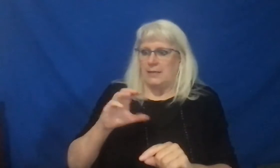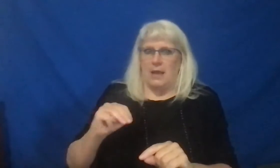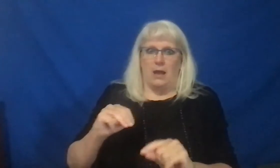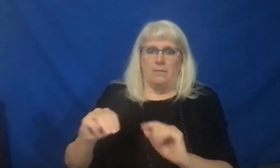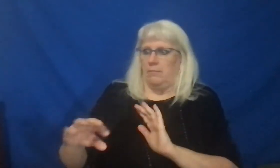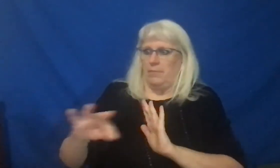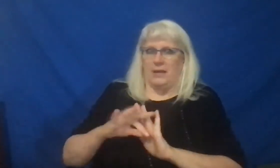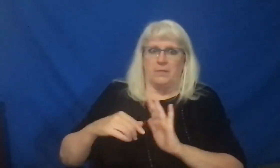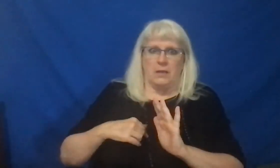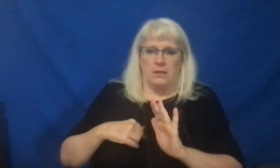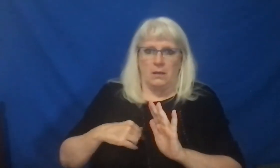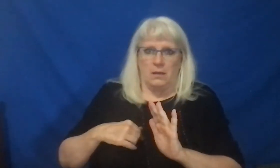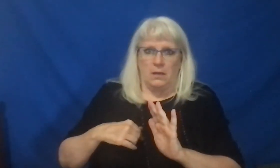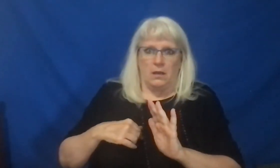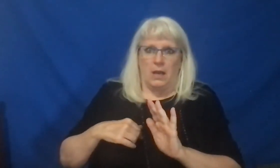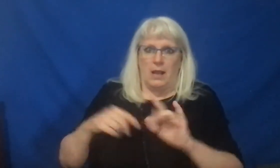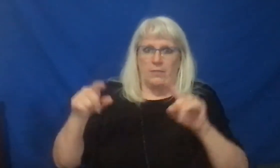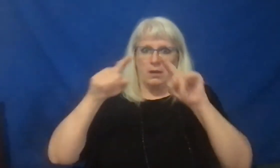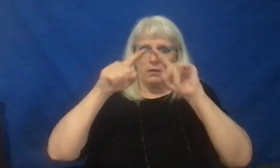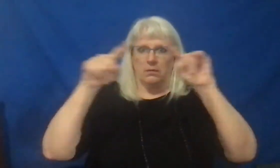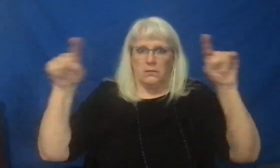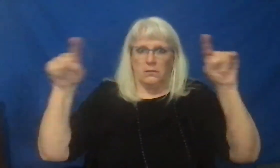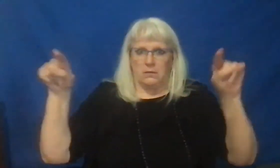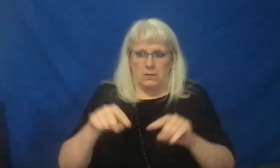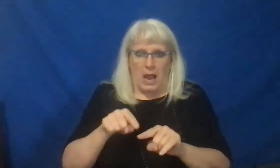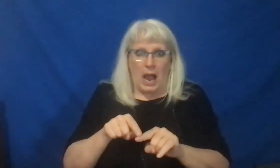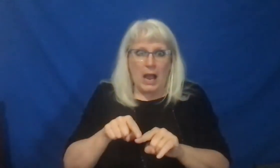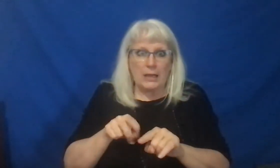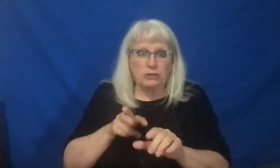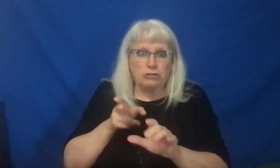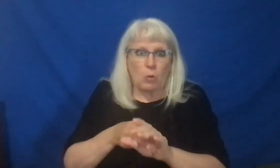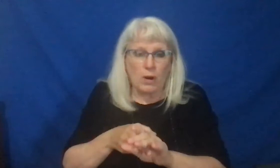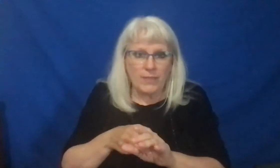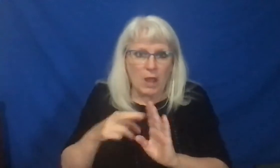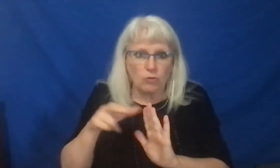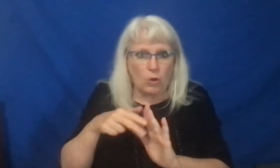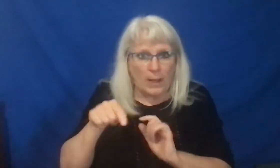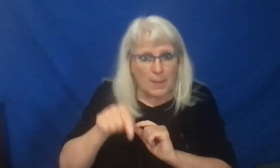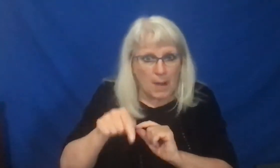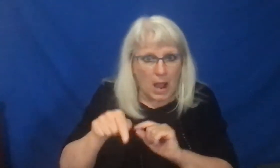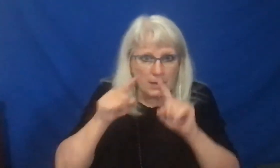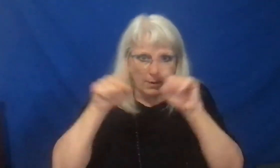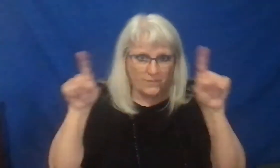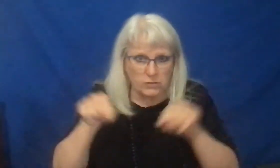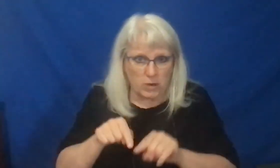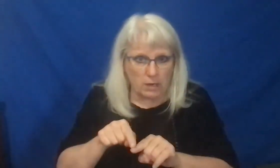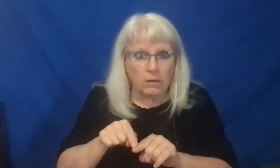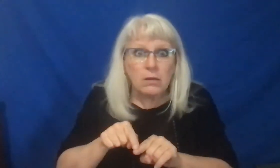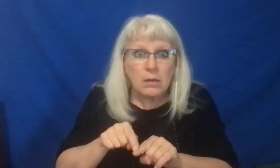triangle was this concept of like, actually, I don't know. And can I set aside just for a little